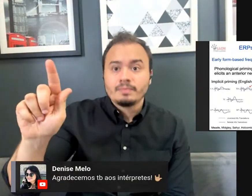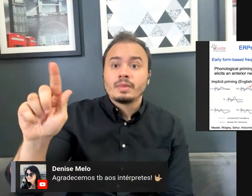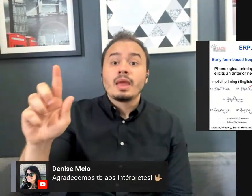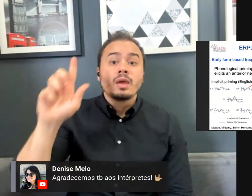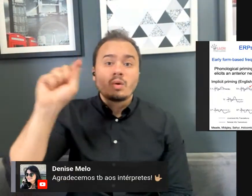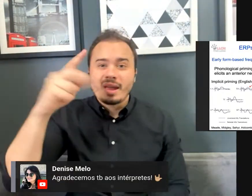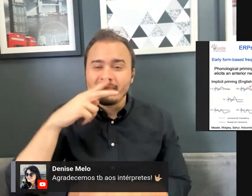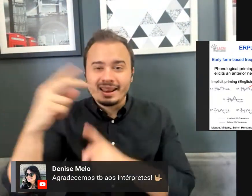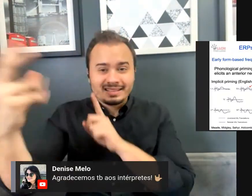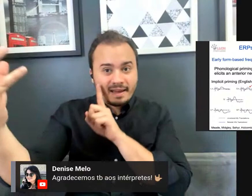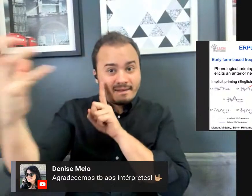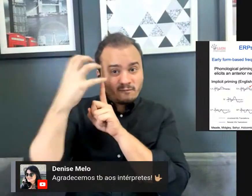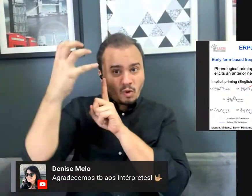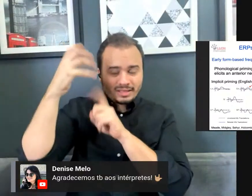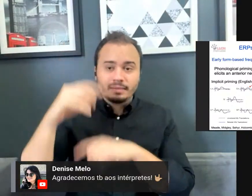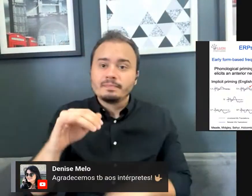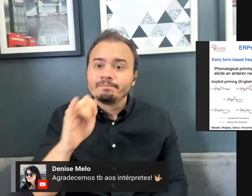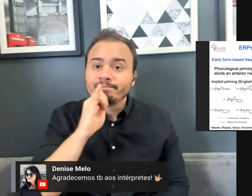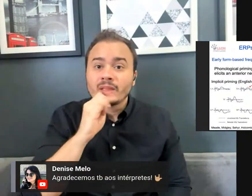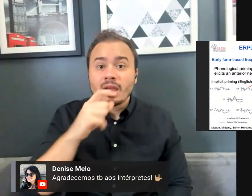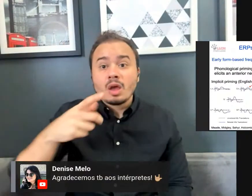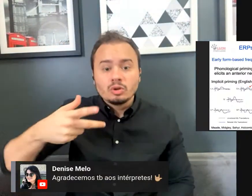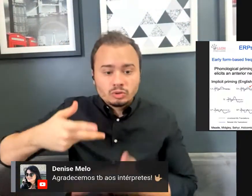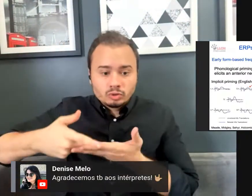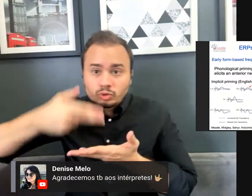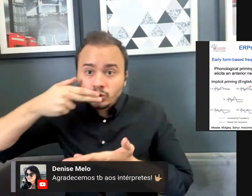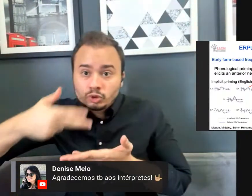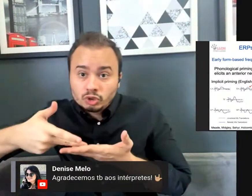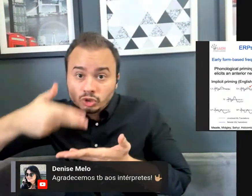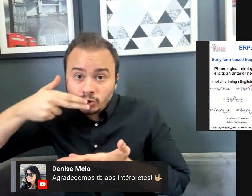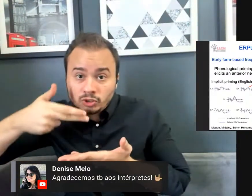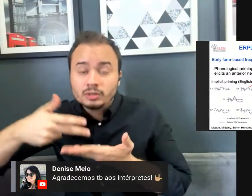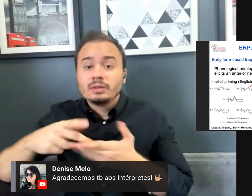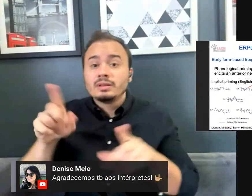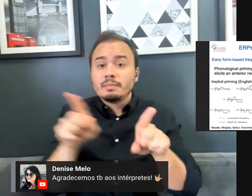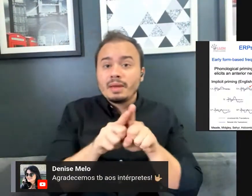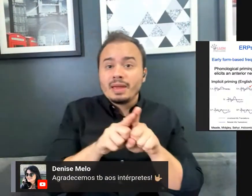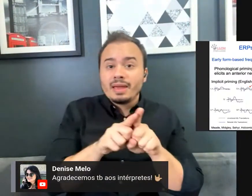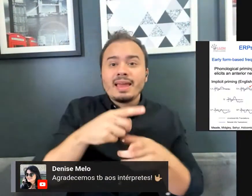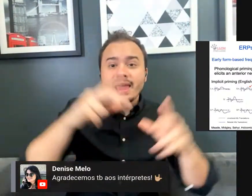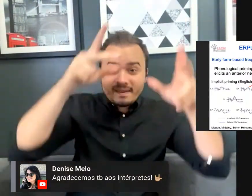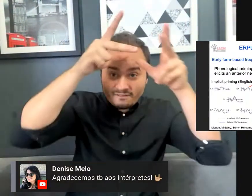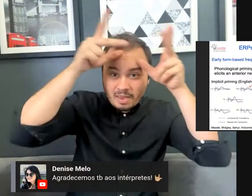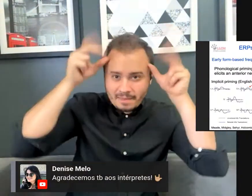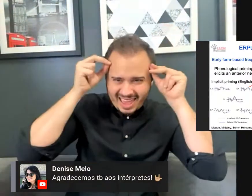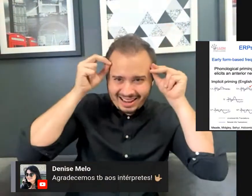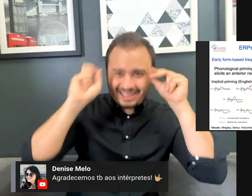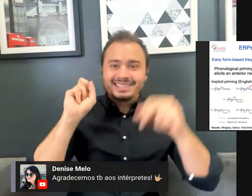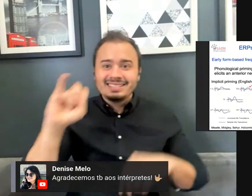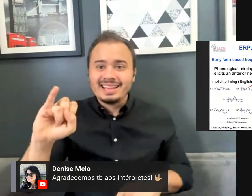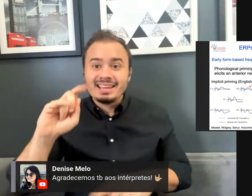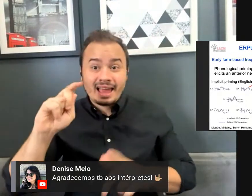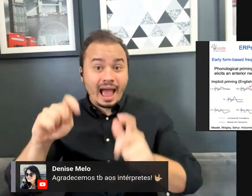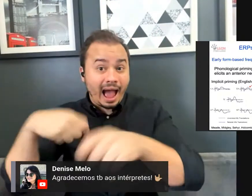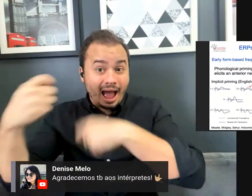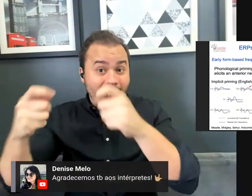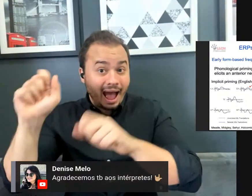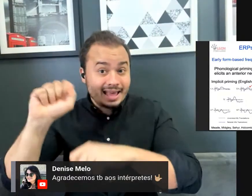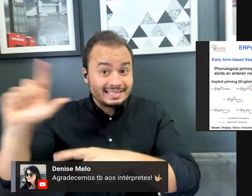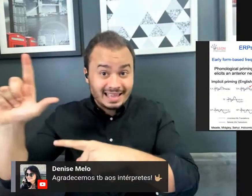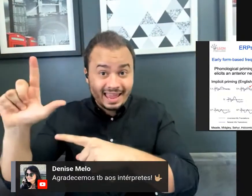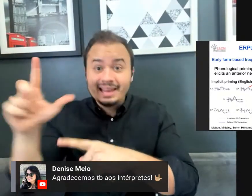have very similar phonological forms. And in one study, the study on the left was an